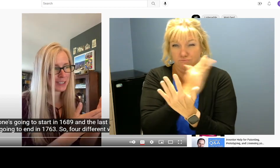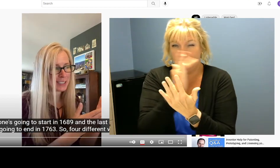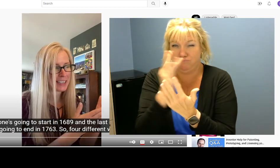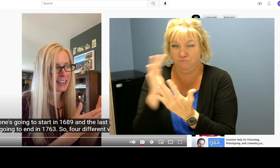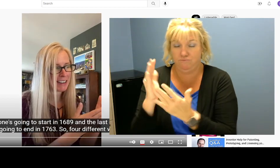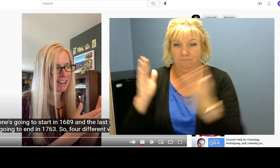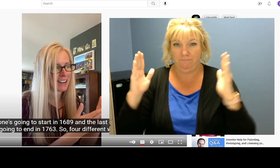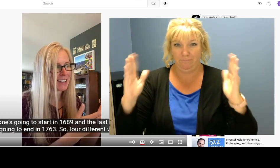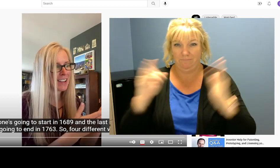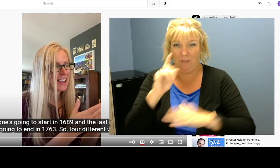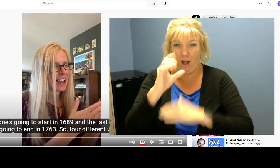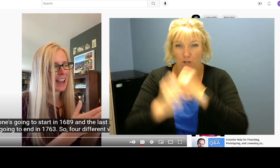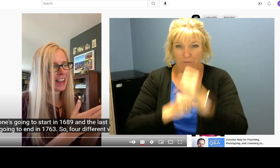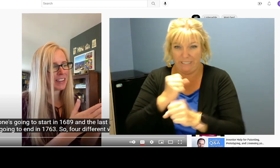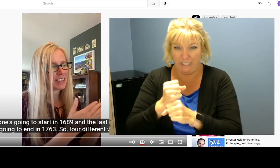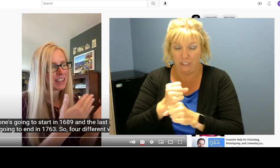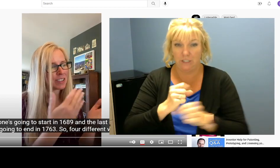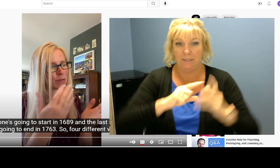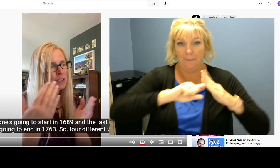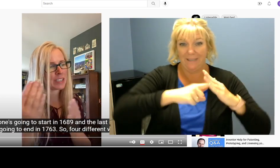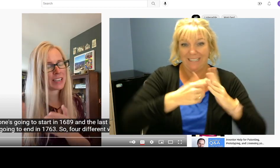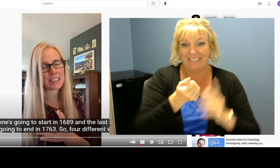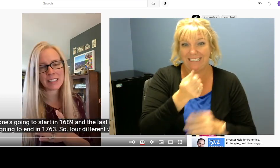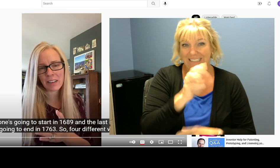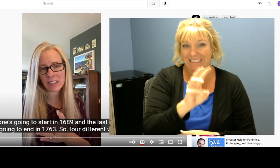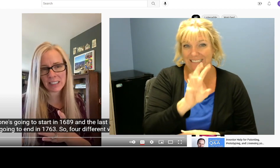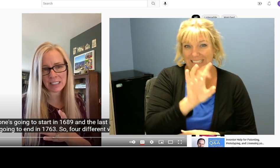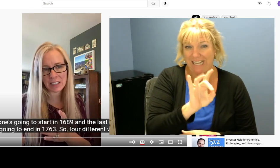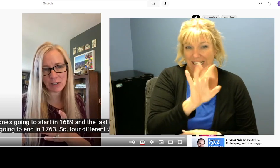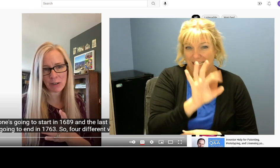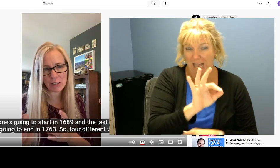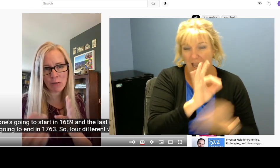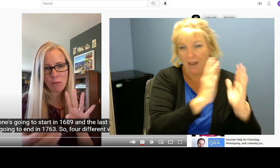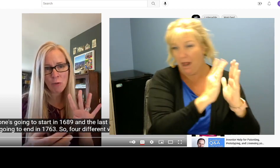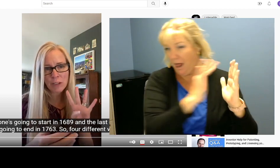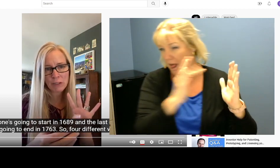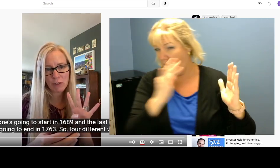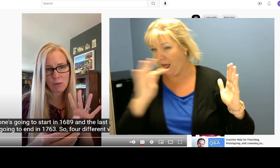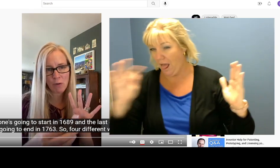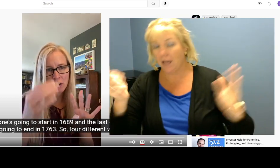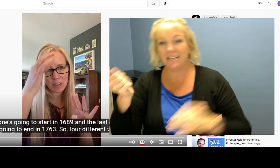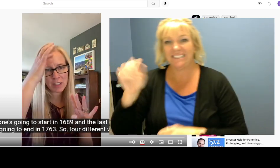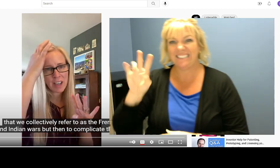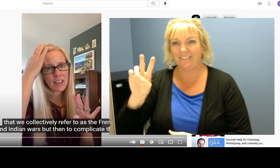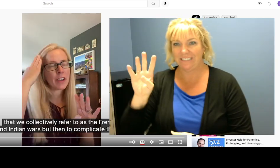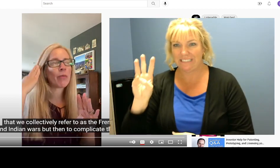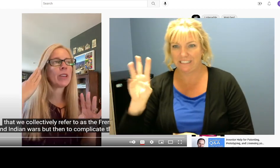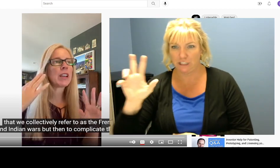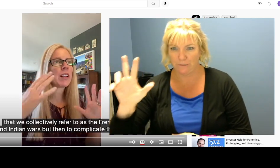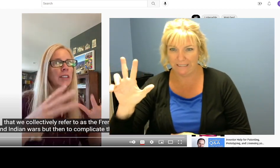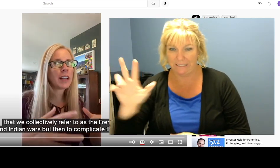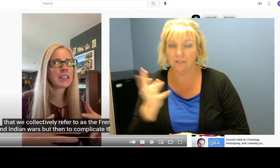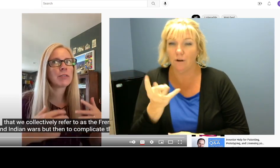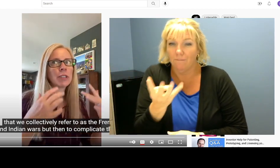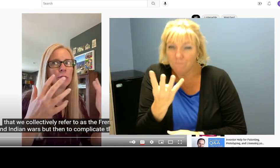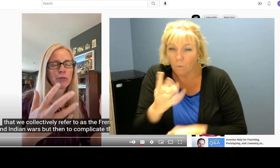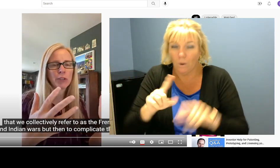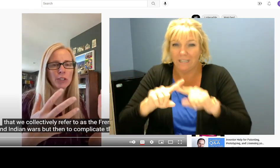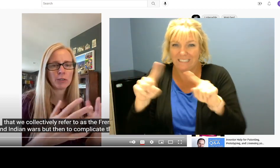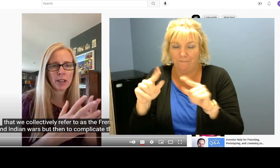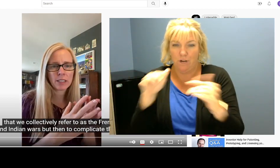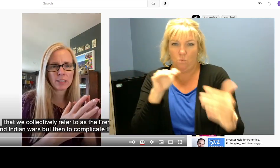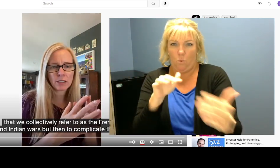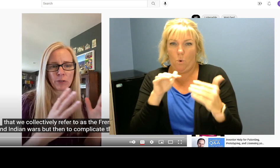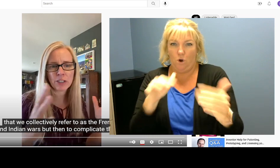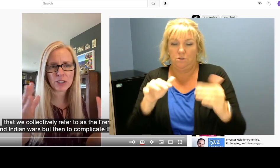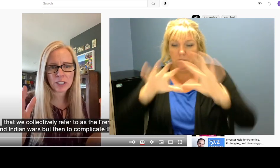start in 1689 and the last one's going to end in 1763. So 4 different wars that we collectively refer